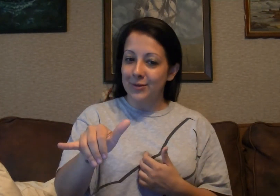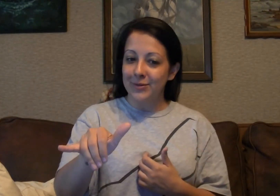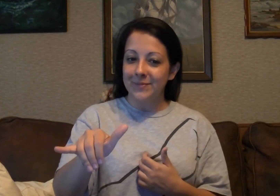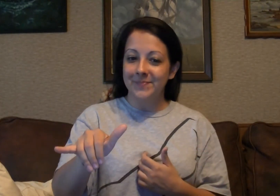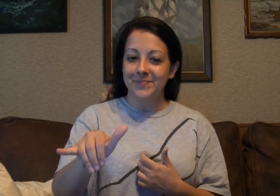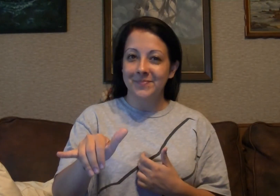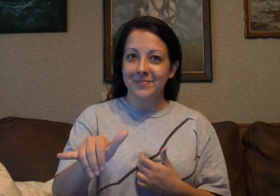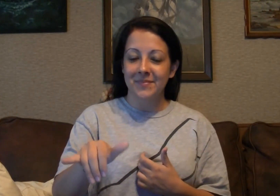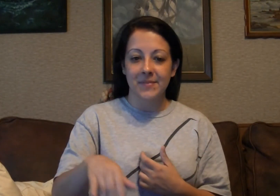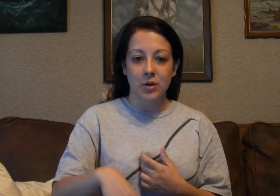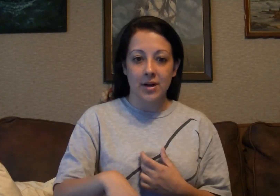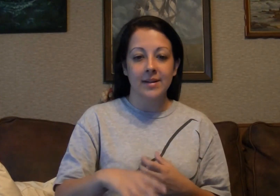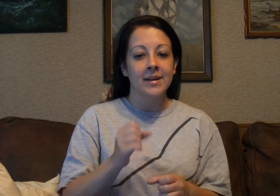still